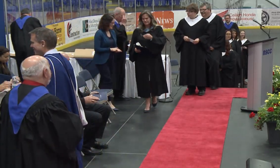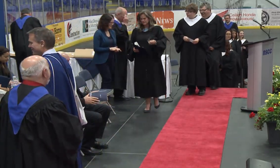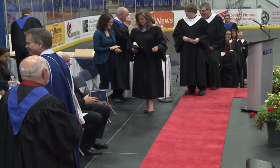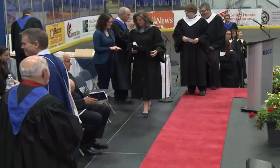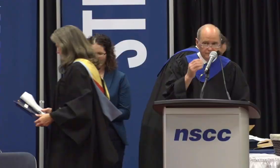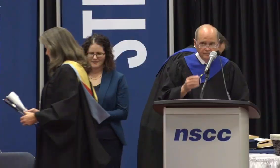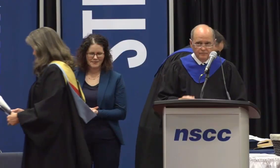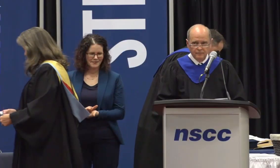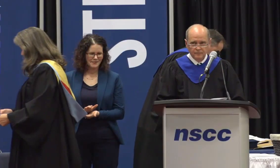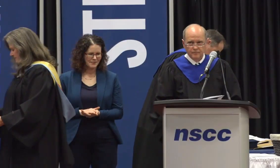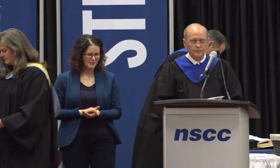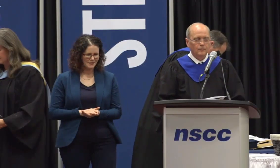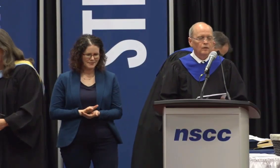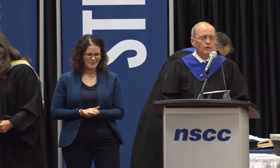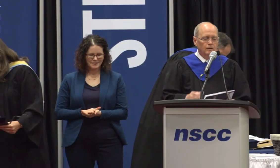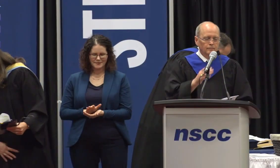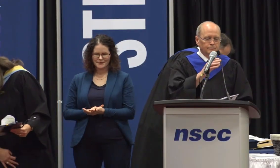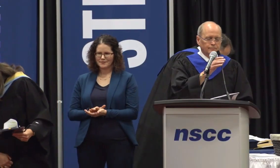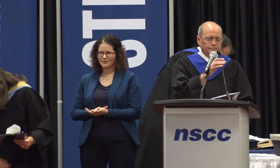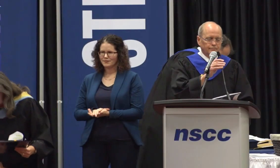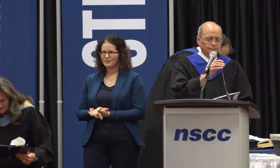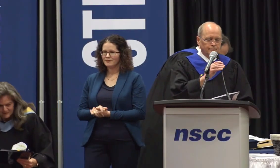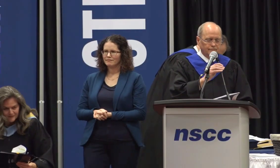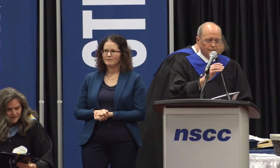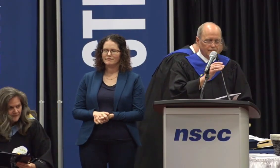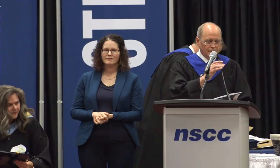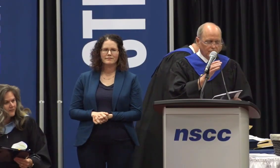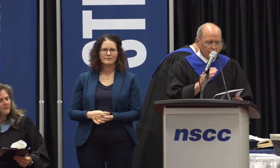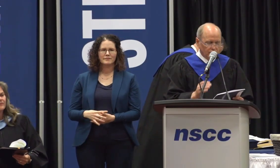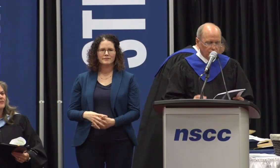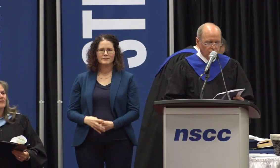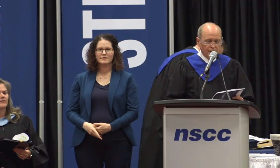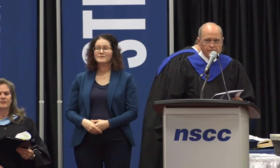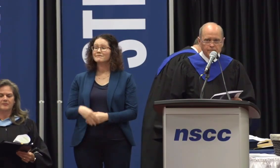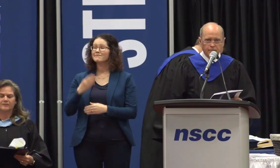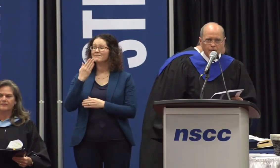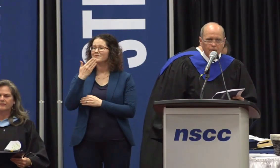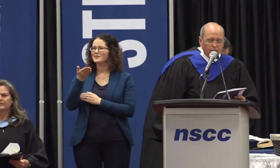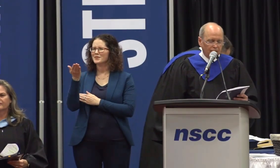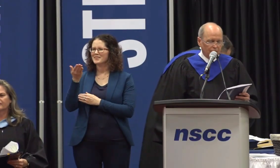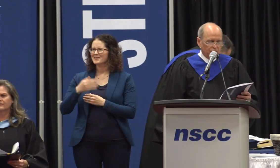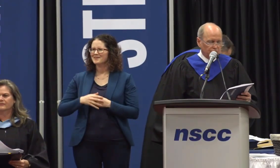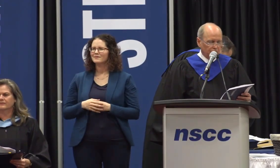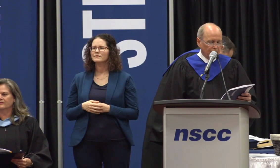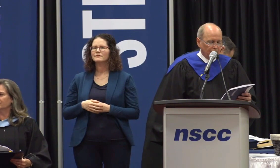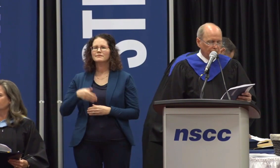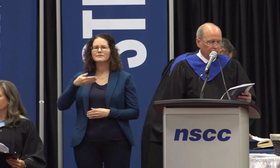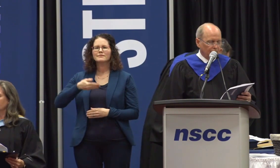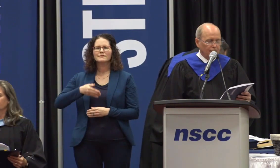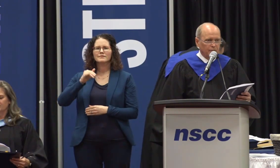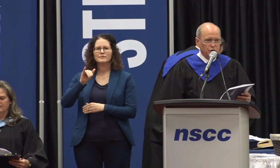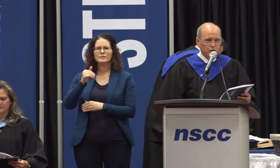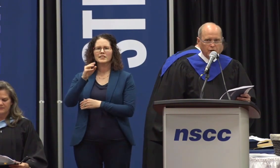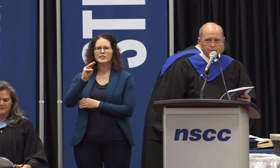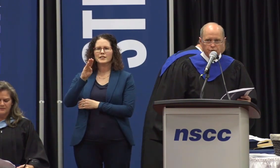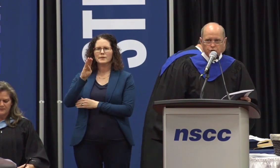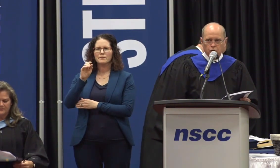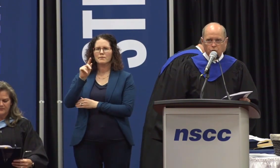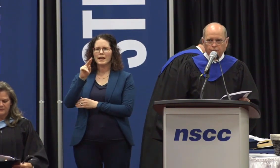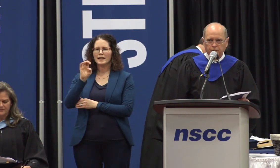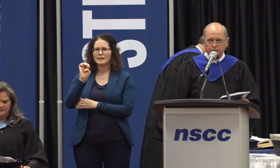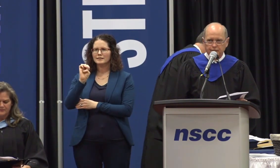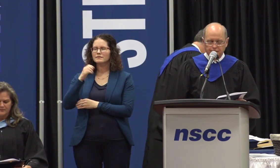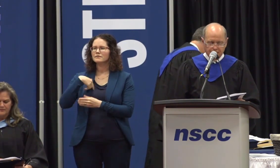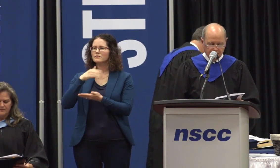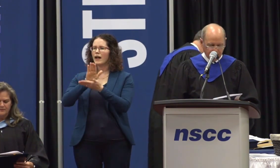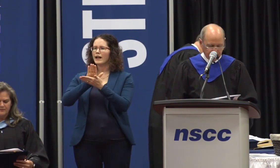Good morning. My name is Jim Bate, and I'm the Academic Chair for the School